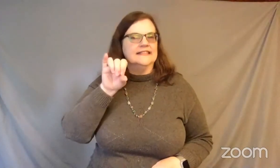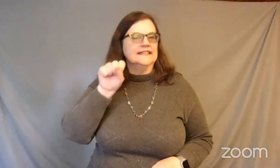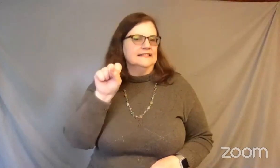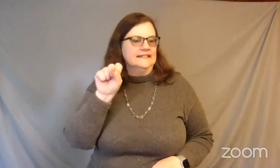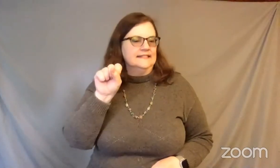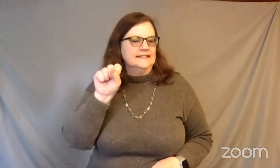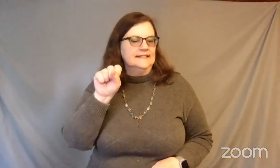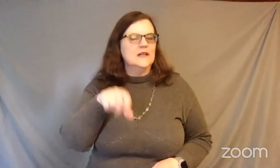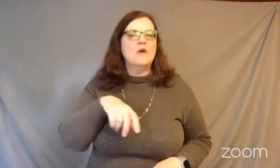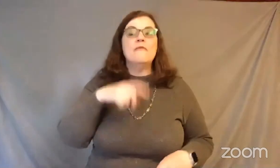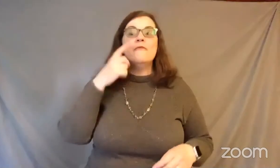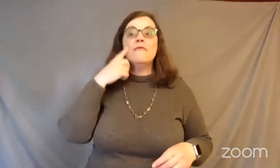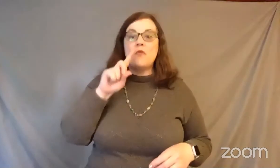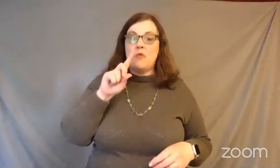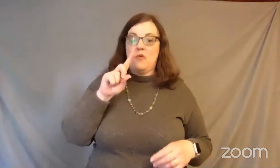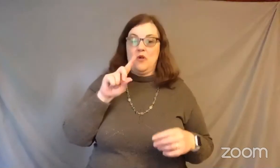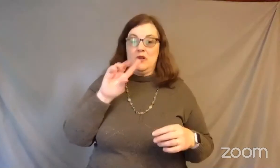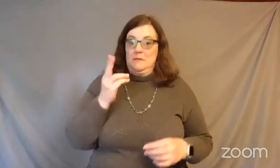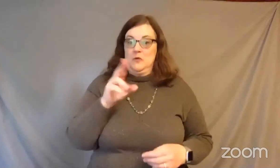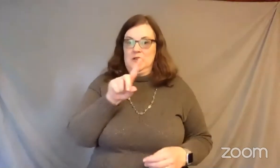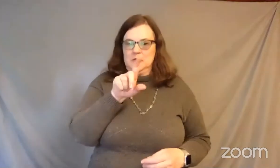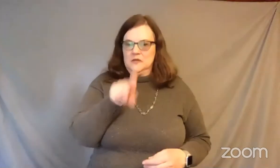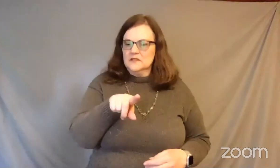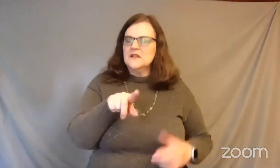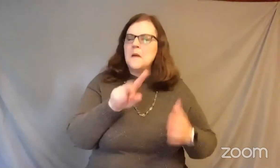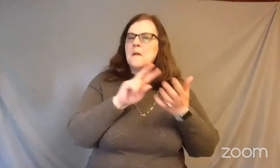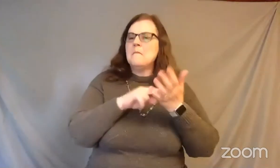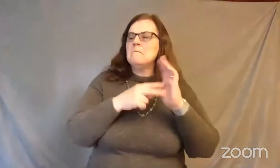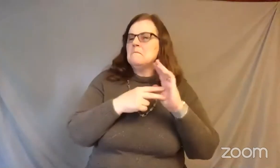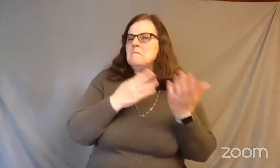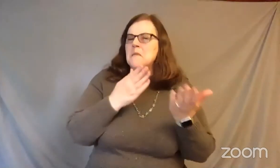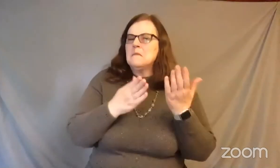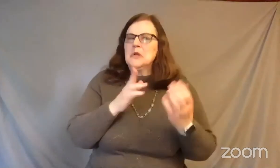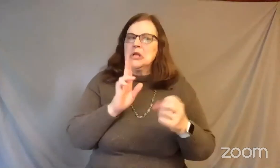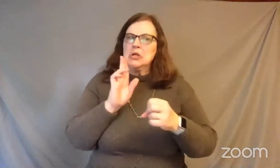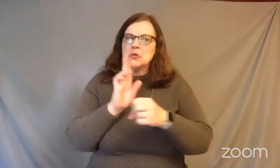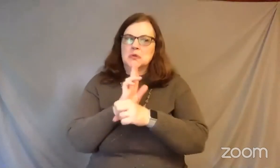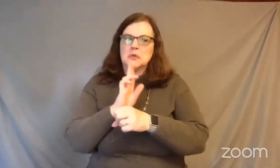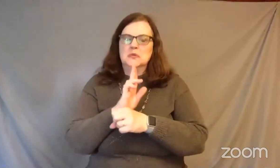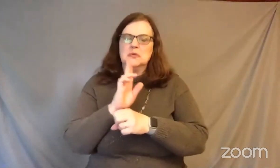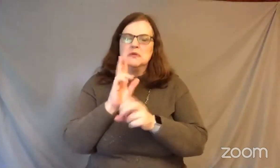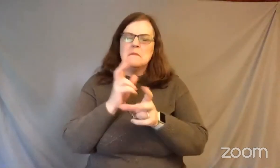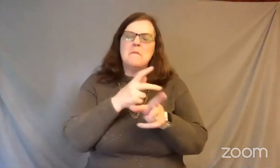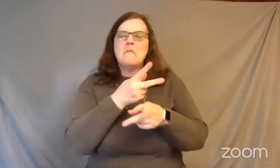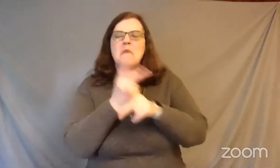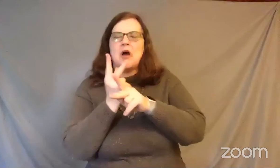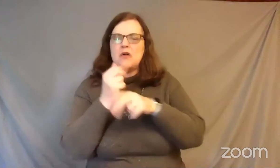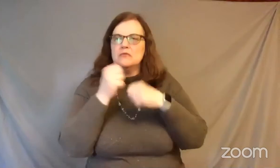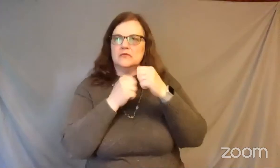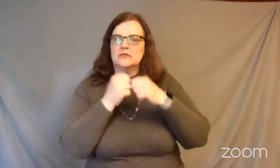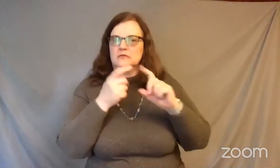some examples of interaction are what we will call synthesis. And in regard to the WH question,